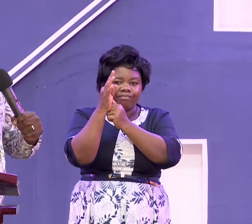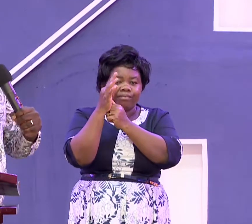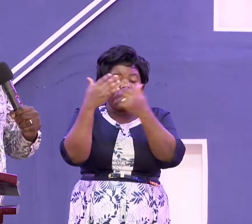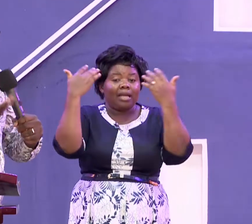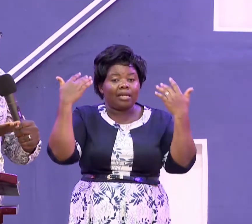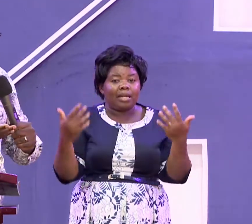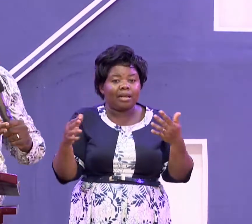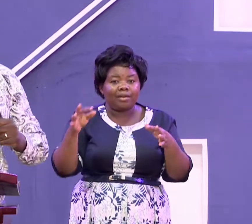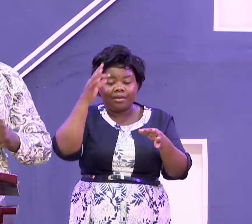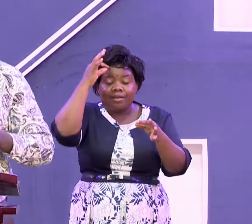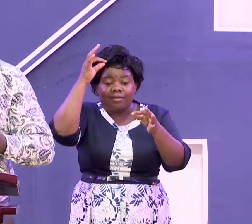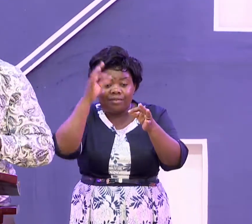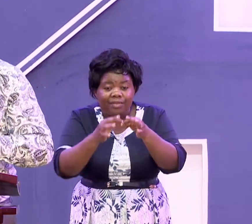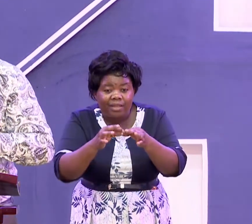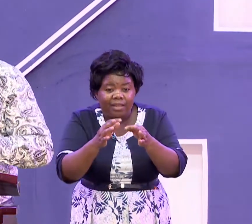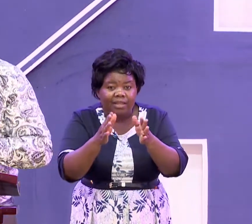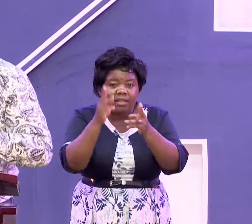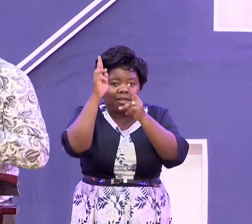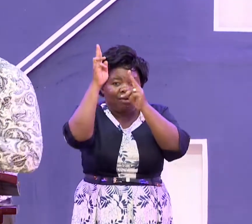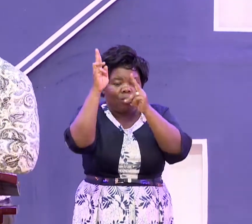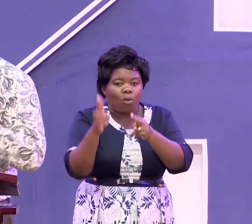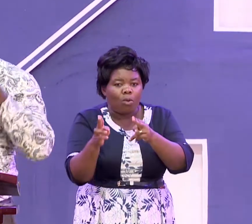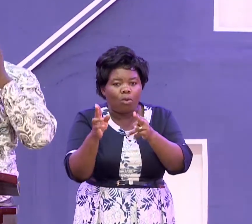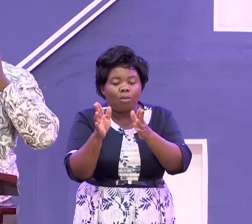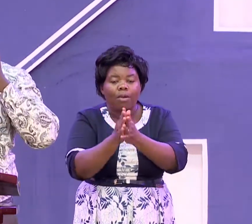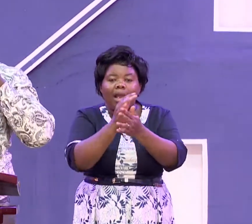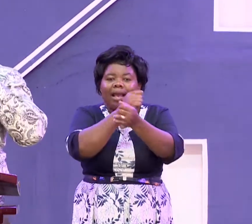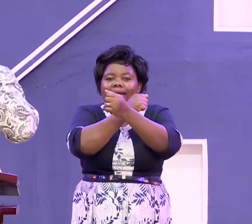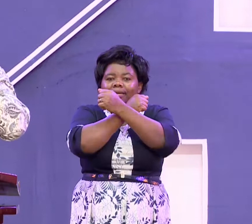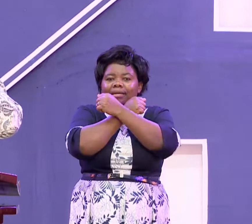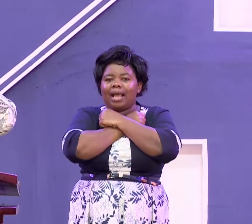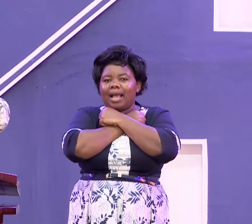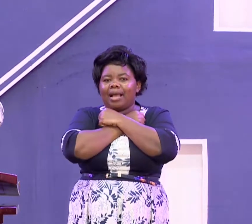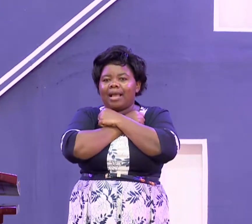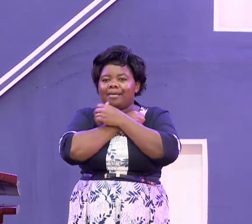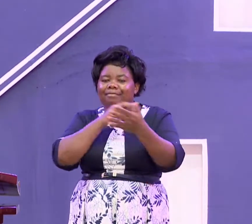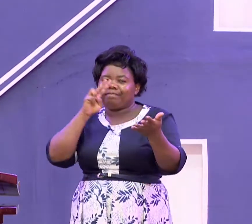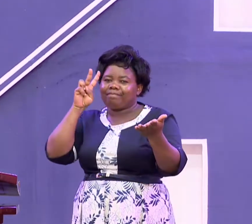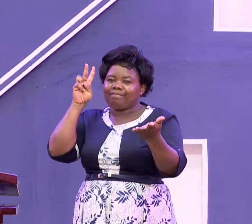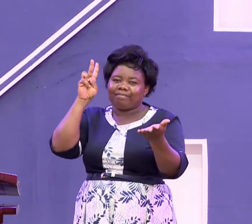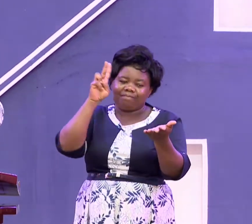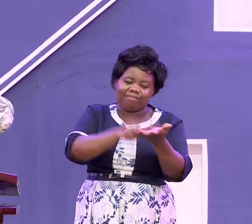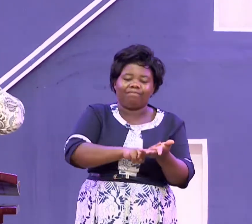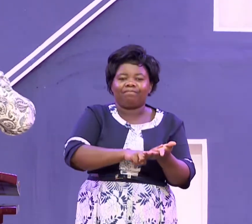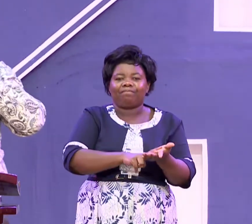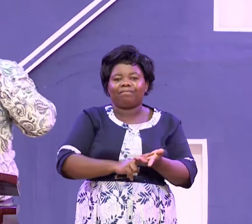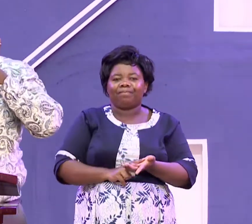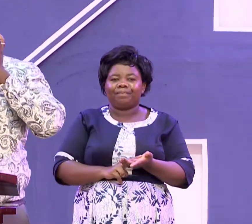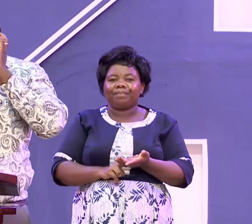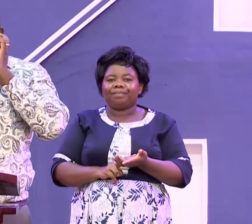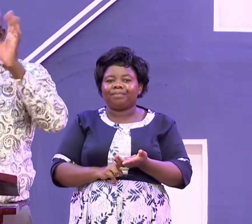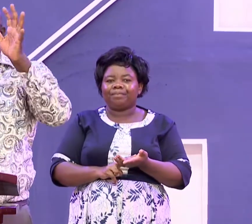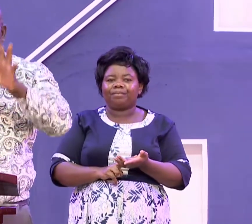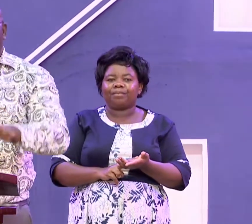faith, hope and love abide. Naye kakano waliwo okukkiriza, okusuubira